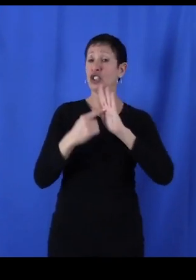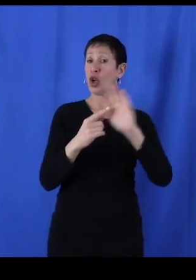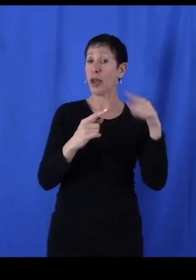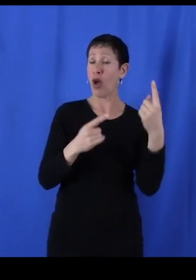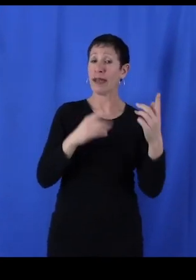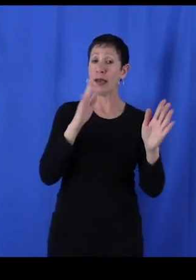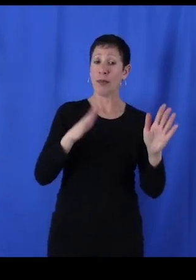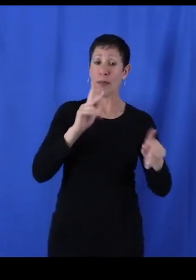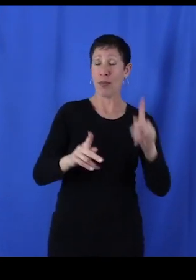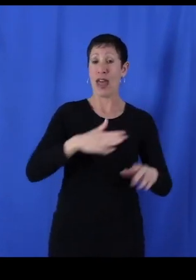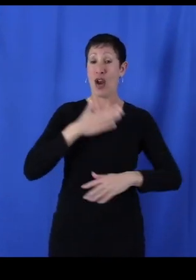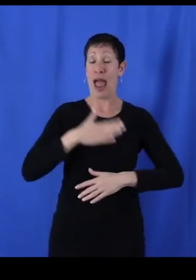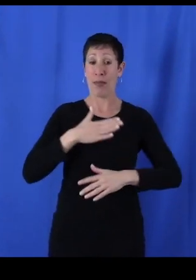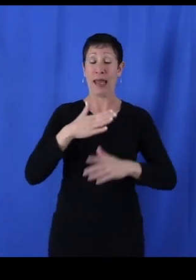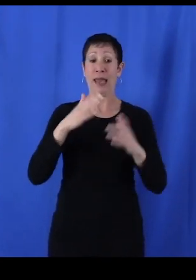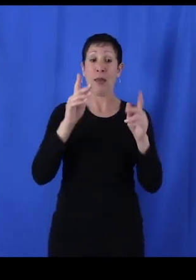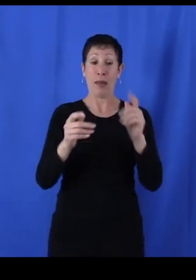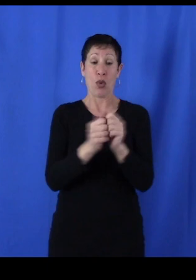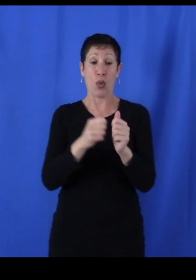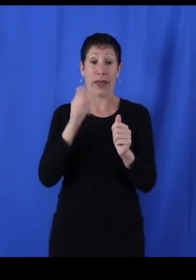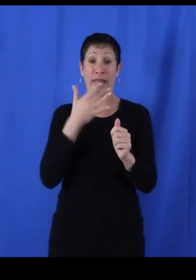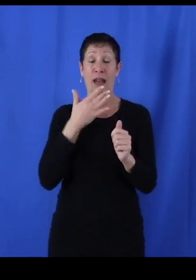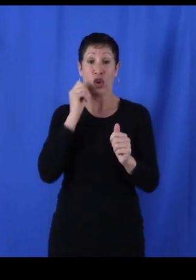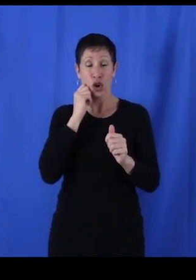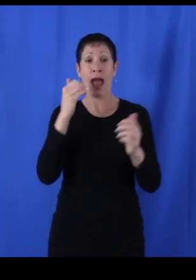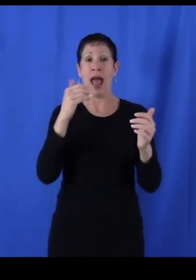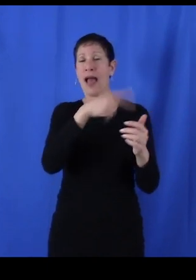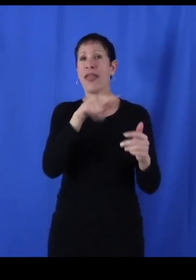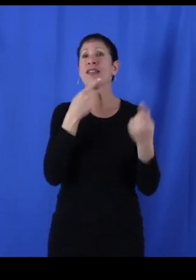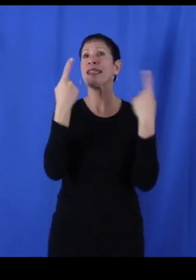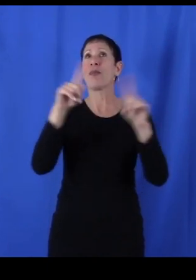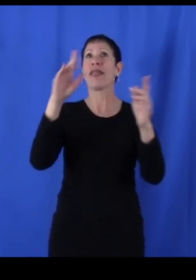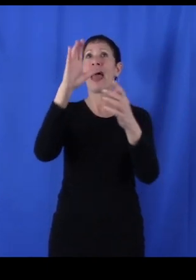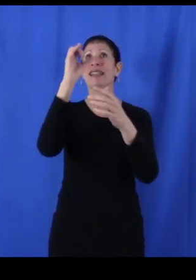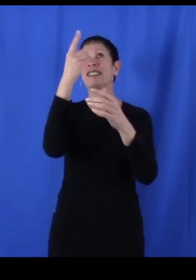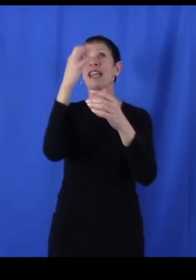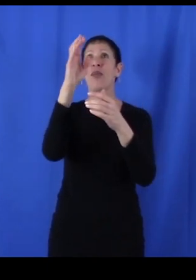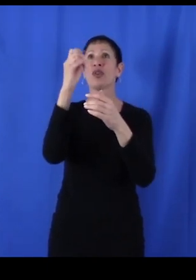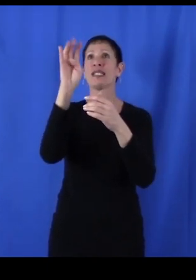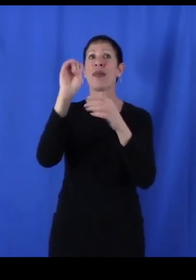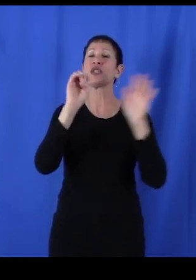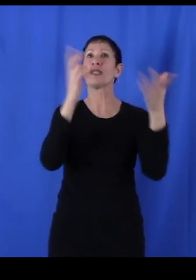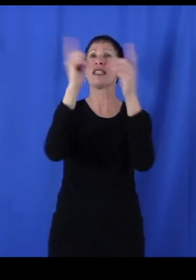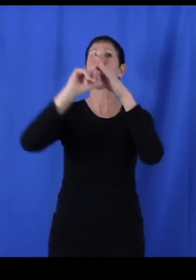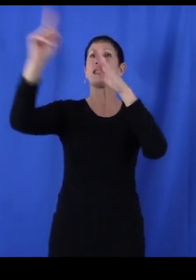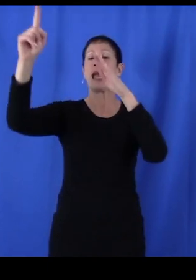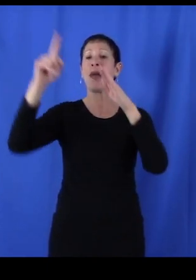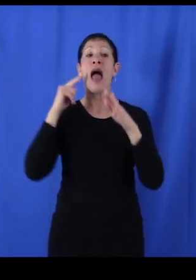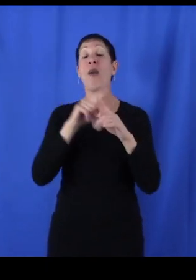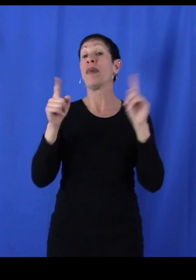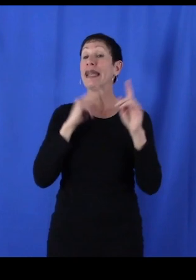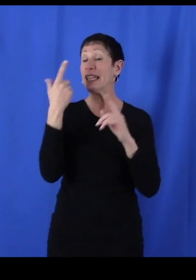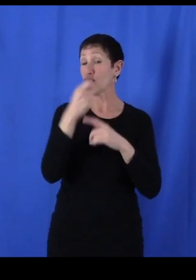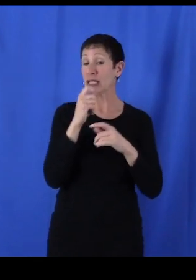without featuring happy people of color declaring cyberspace as their escape. And tellingly, these commercials